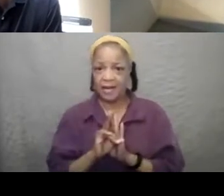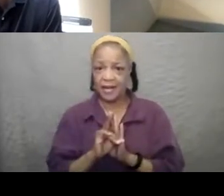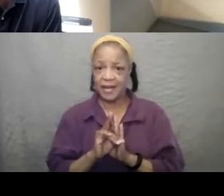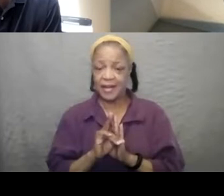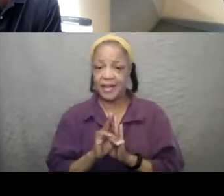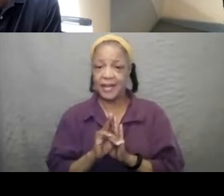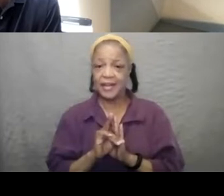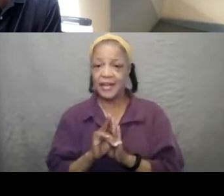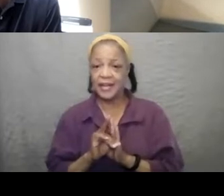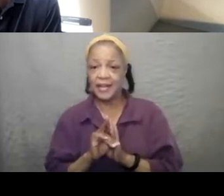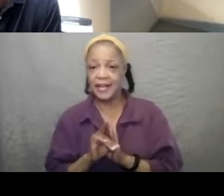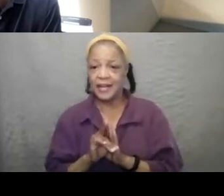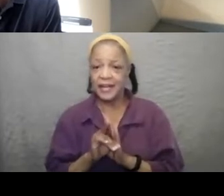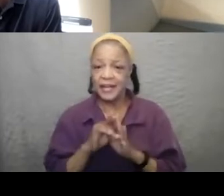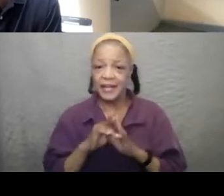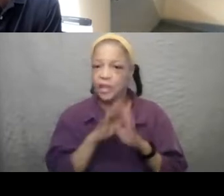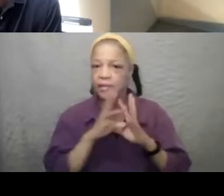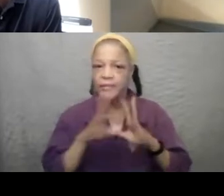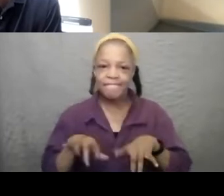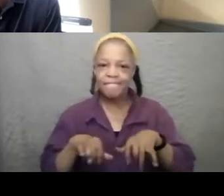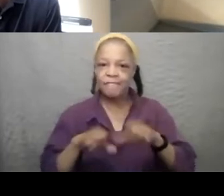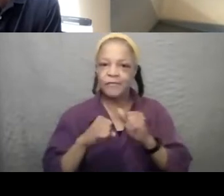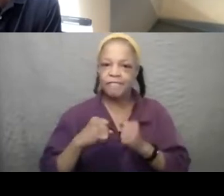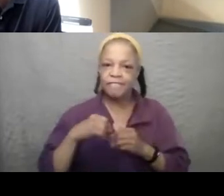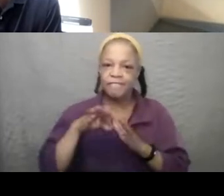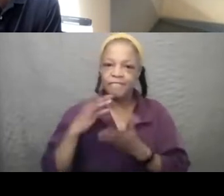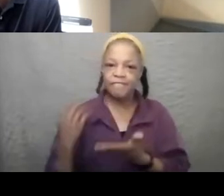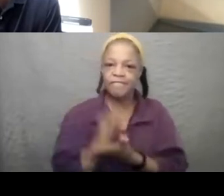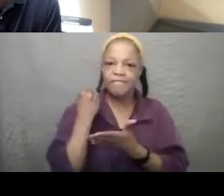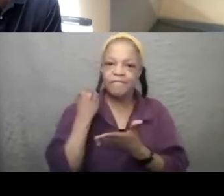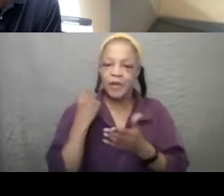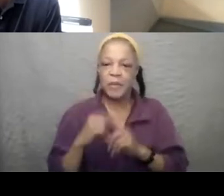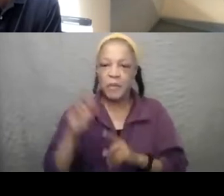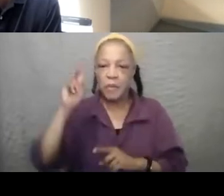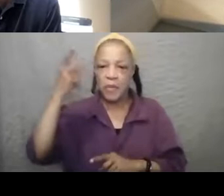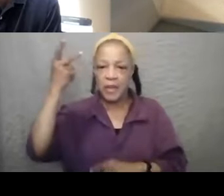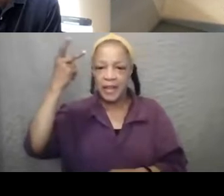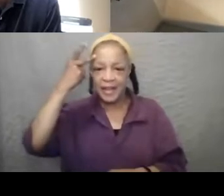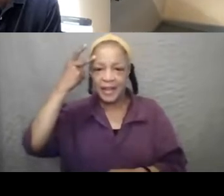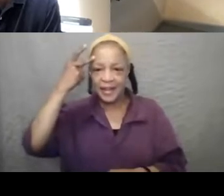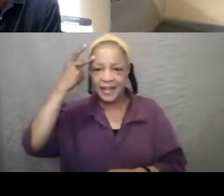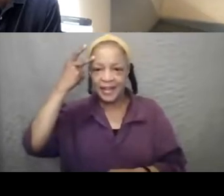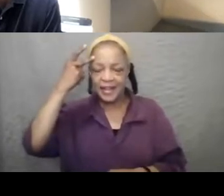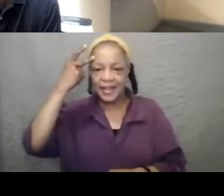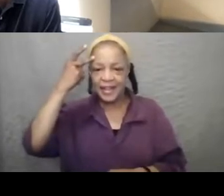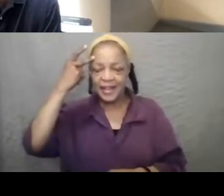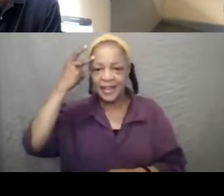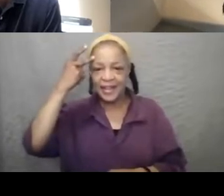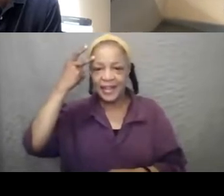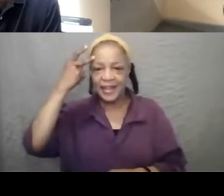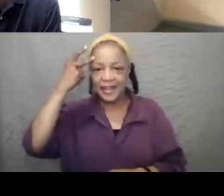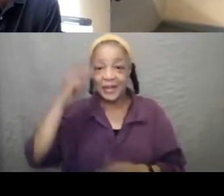mobilized politically on campus, which was really cool. So